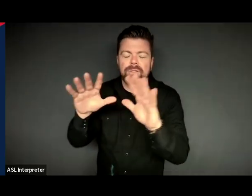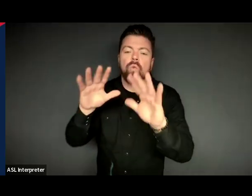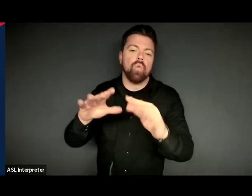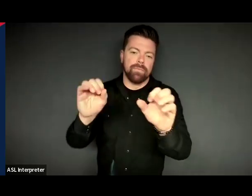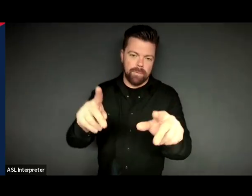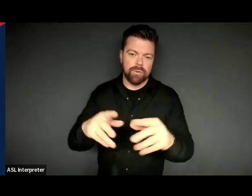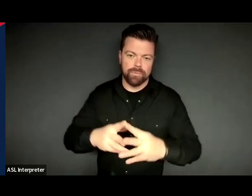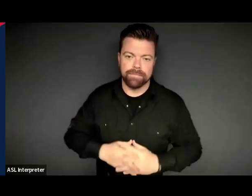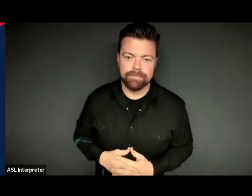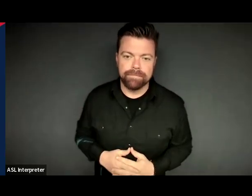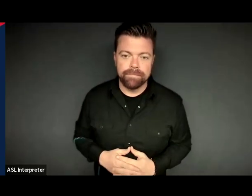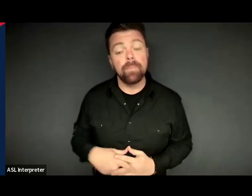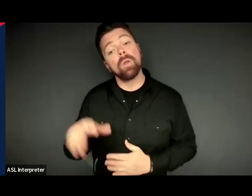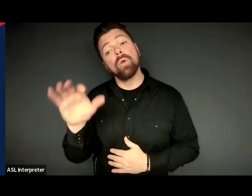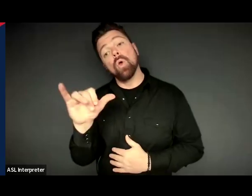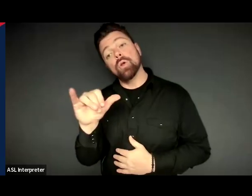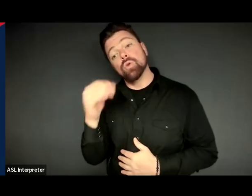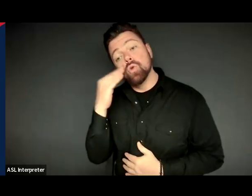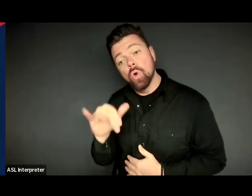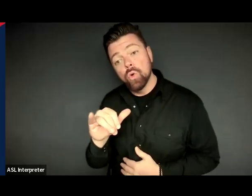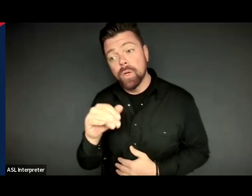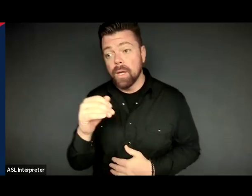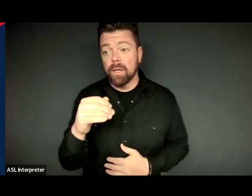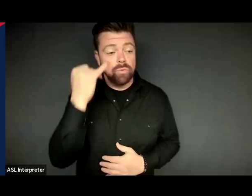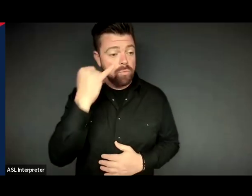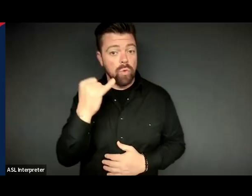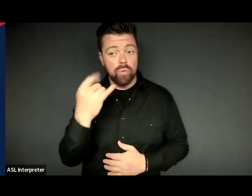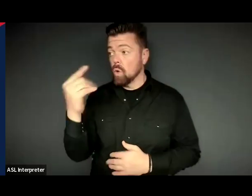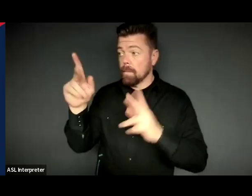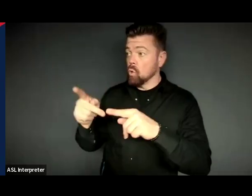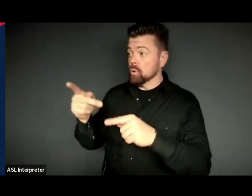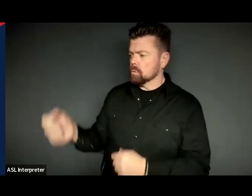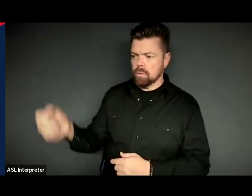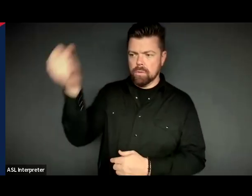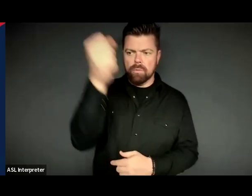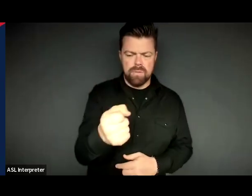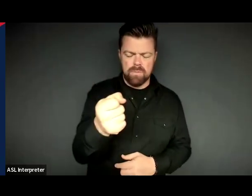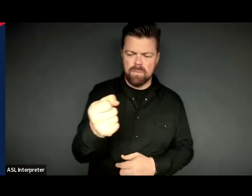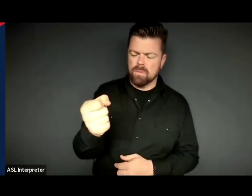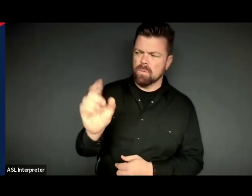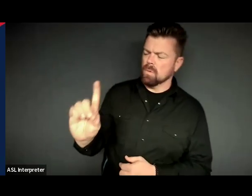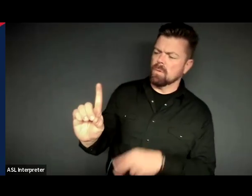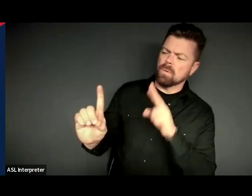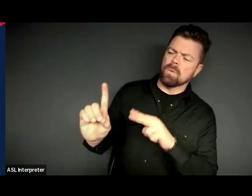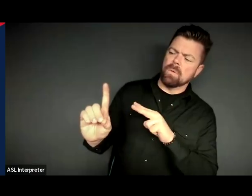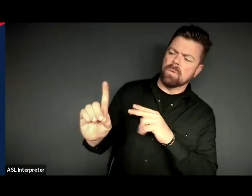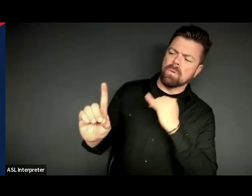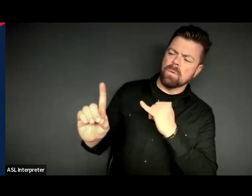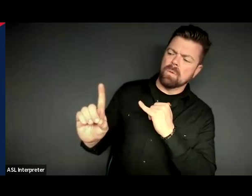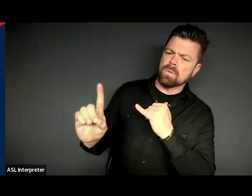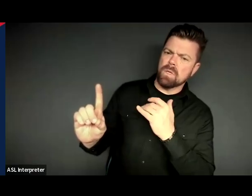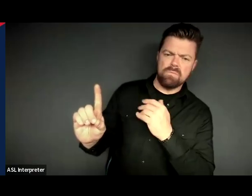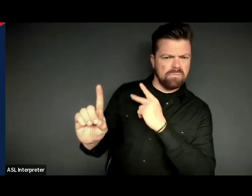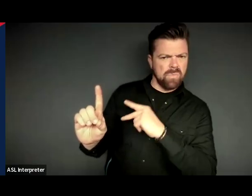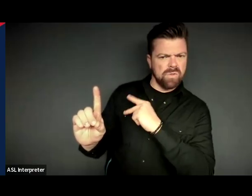opportunity. And just because you get assigned to somebody does not mean that your personalities are going to click. And so if you're